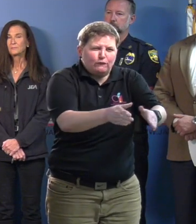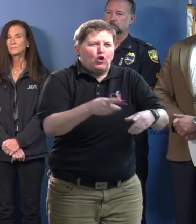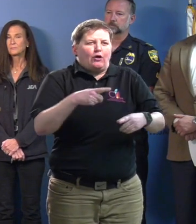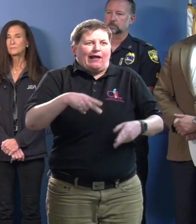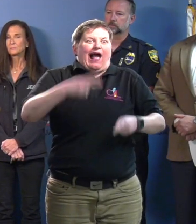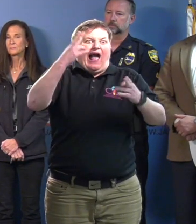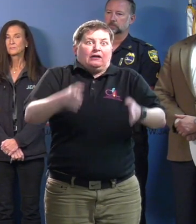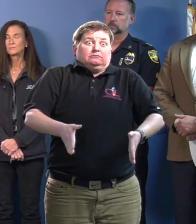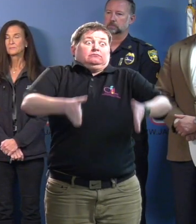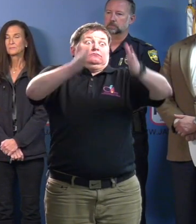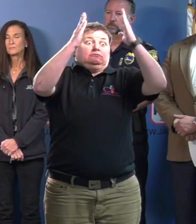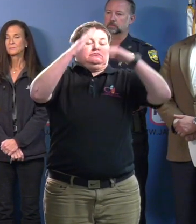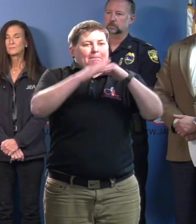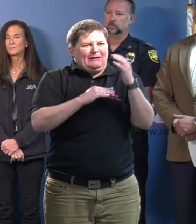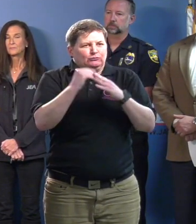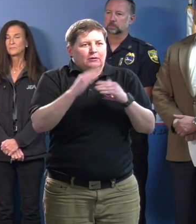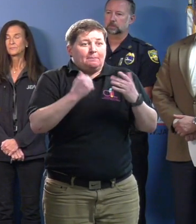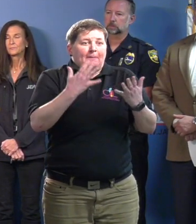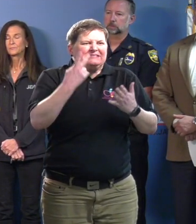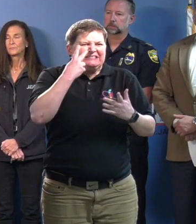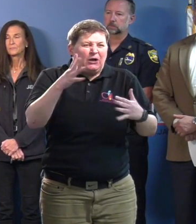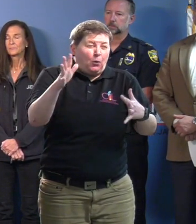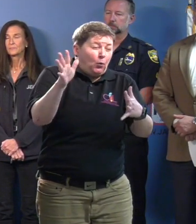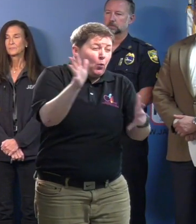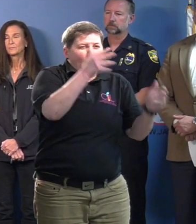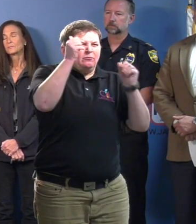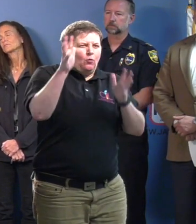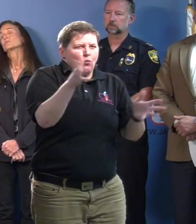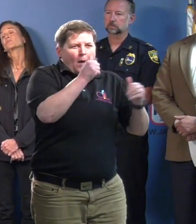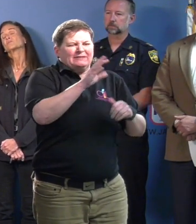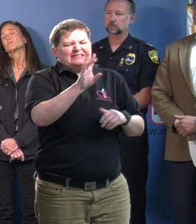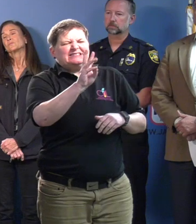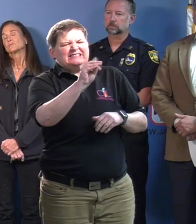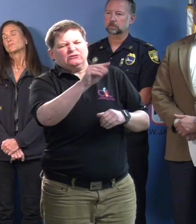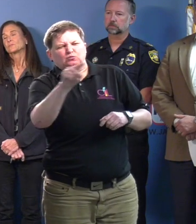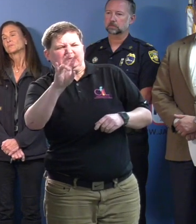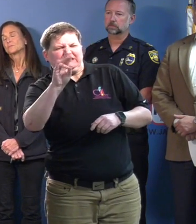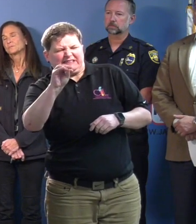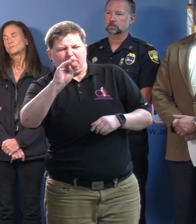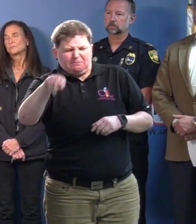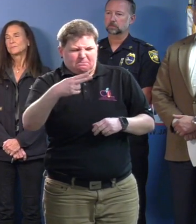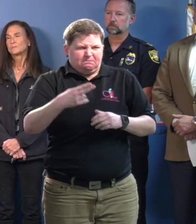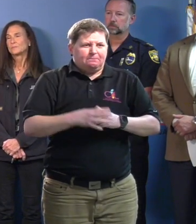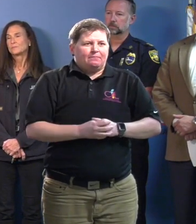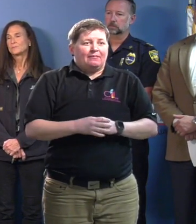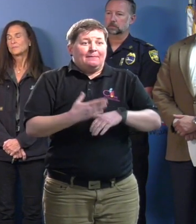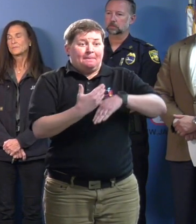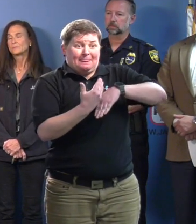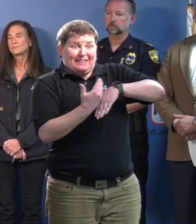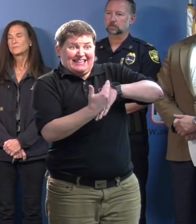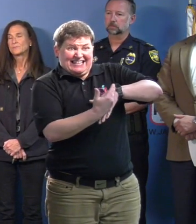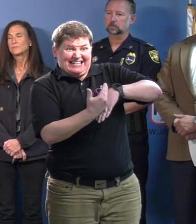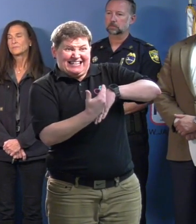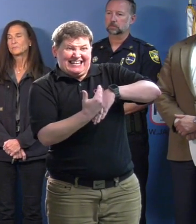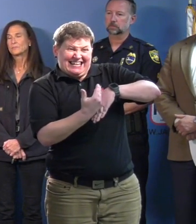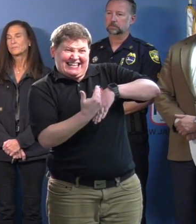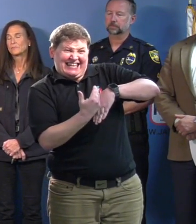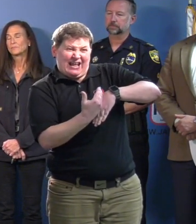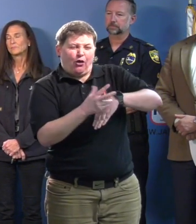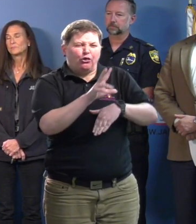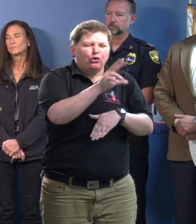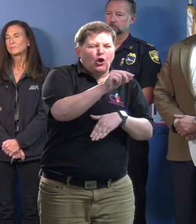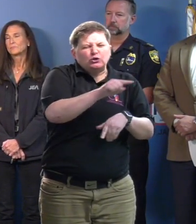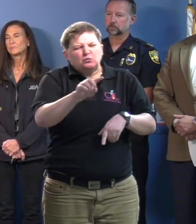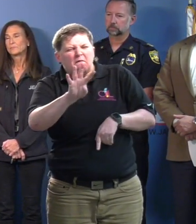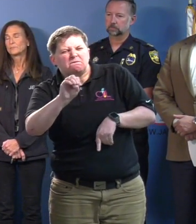of up to 60 to 70. Inland areas, 25 to 40 miles per hour with occasional gusts 40 to 50.